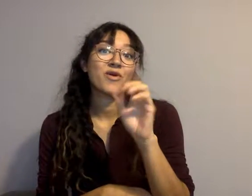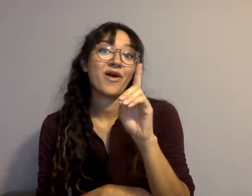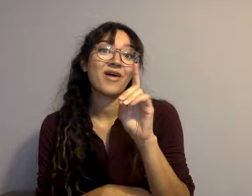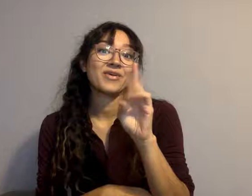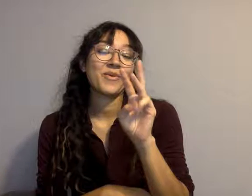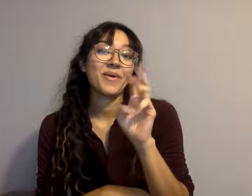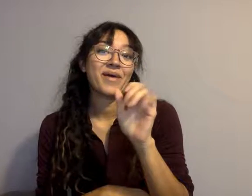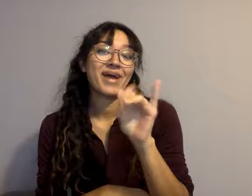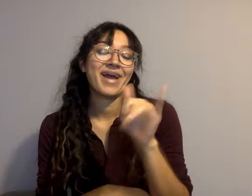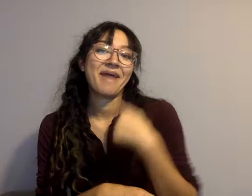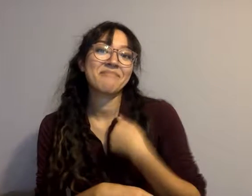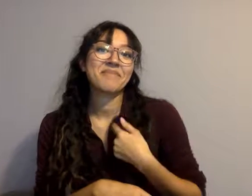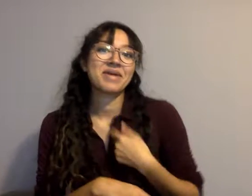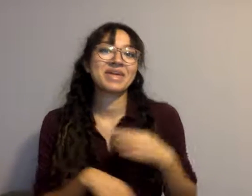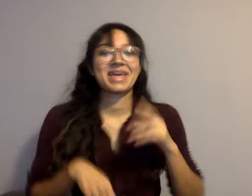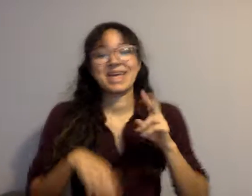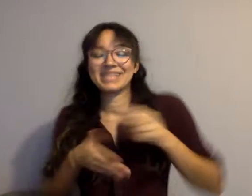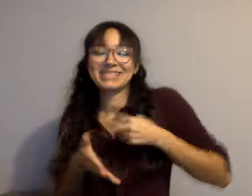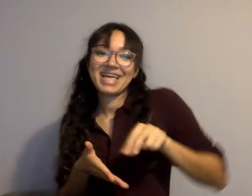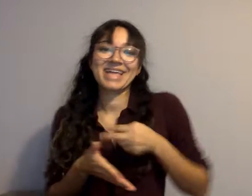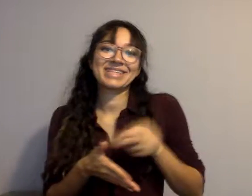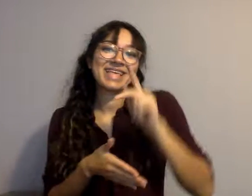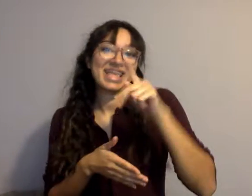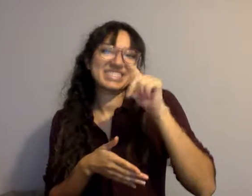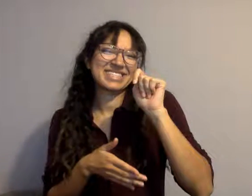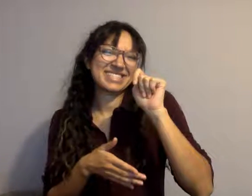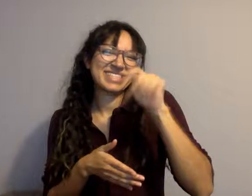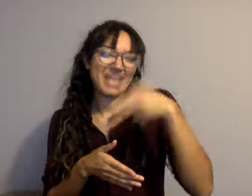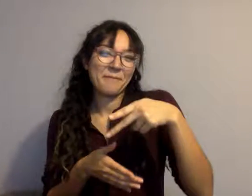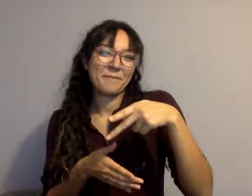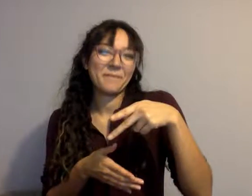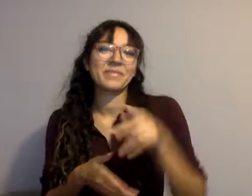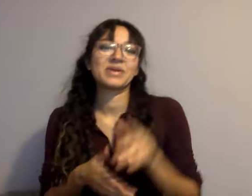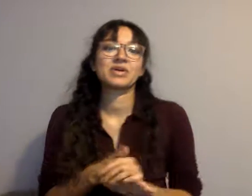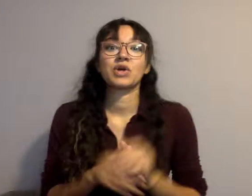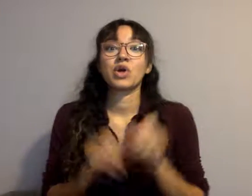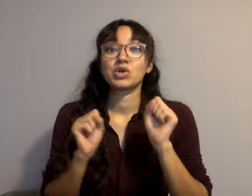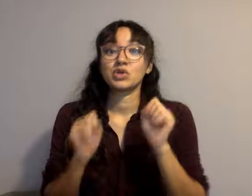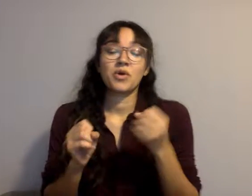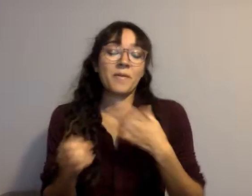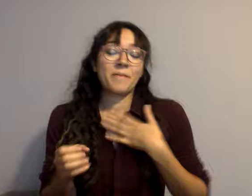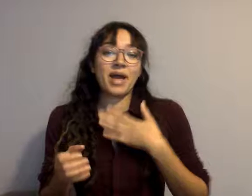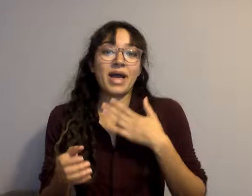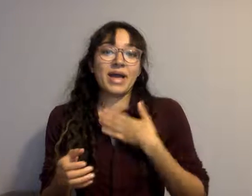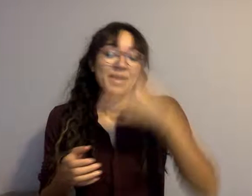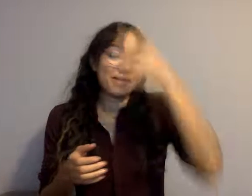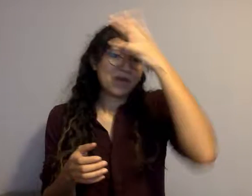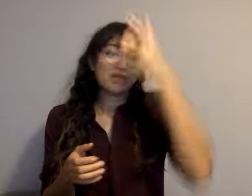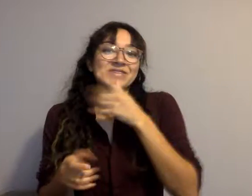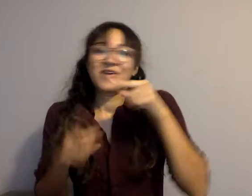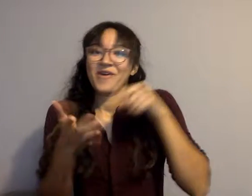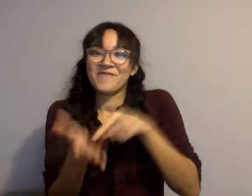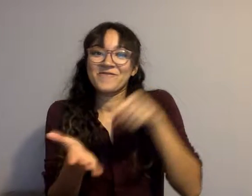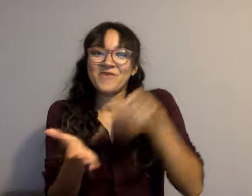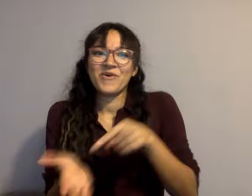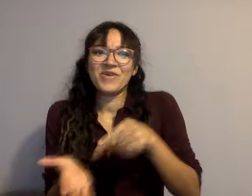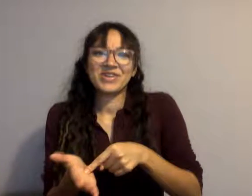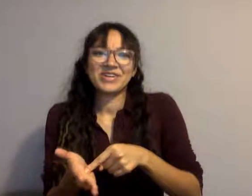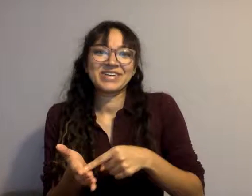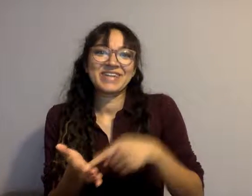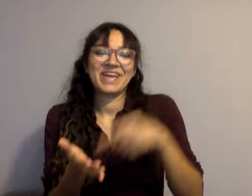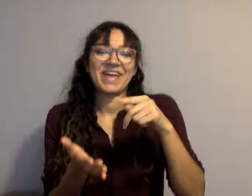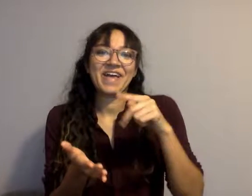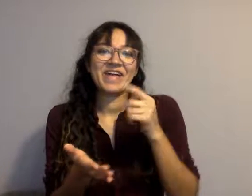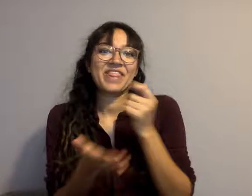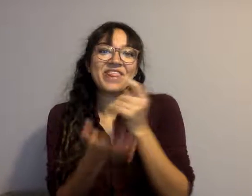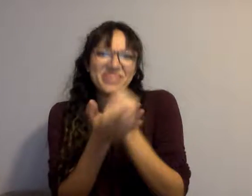crazy. My parents couldn't afford physical therapy, so they sent me to dancing school. I learned how to dance in heels, which